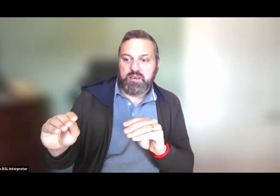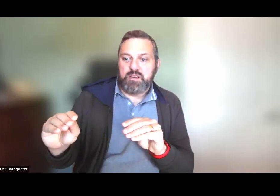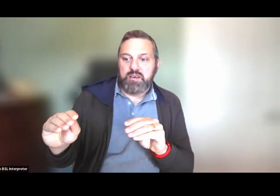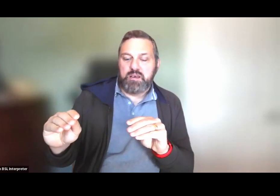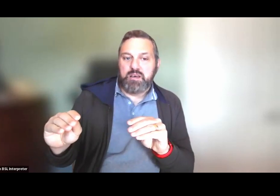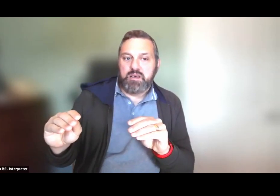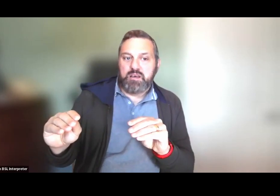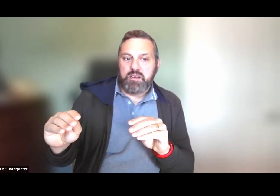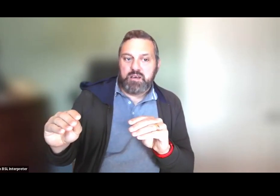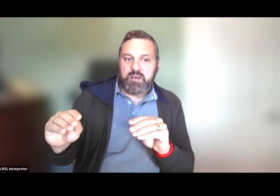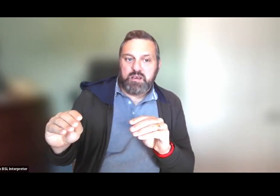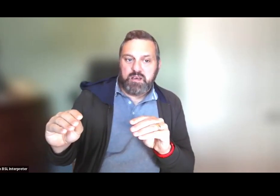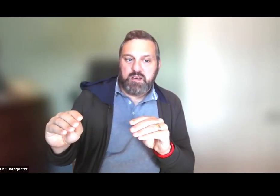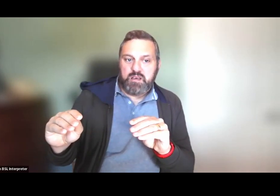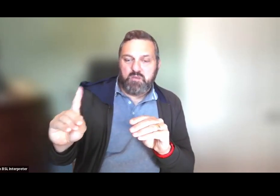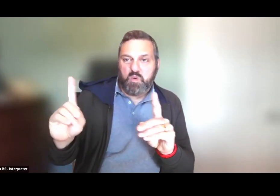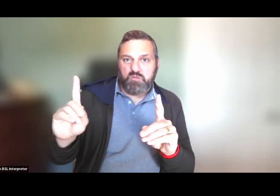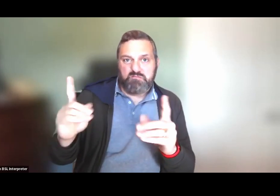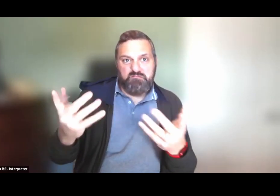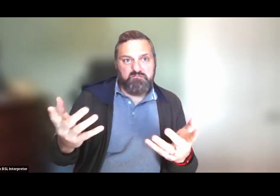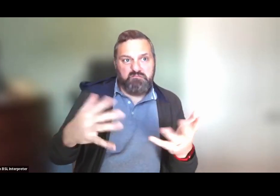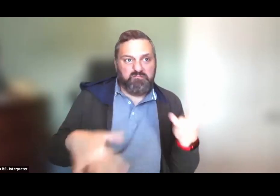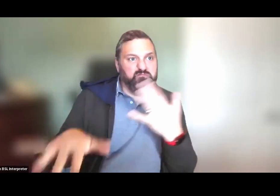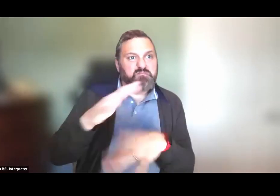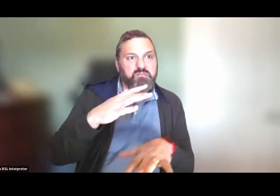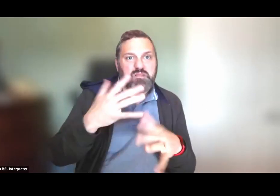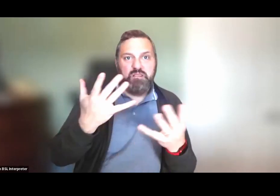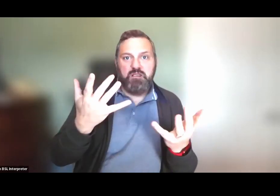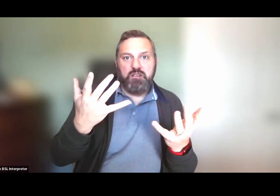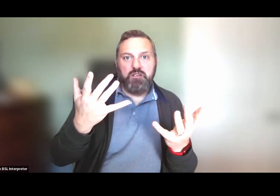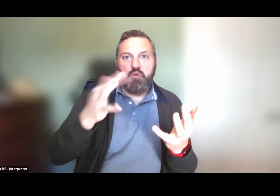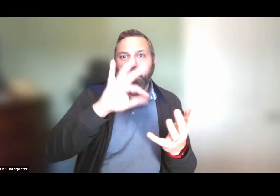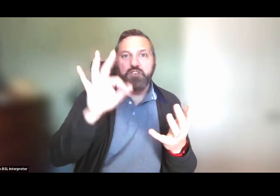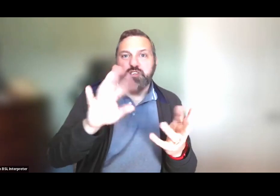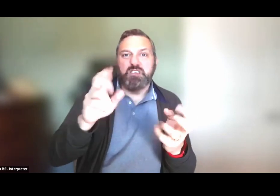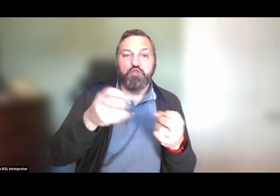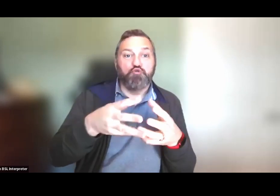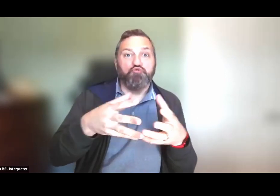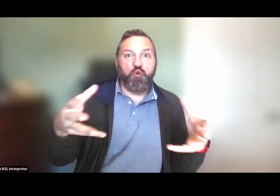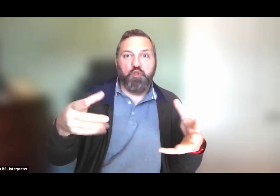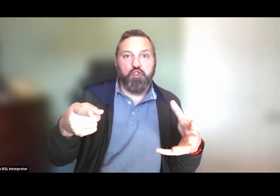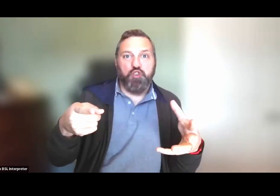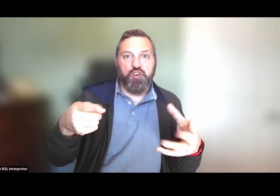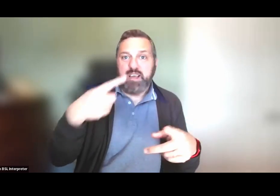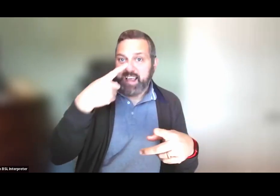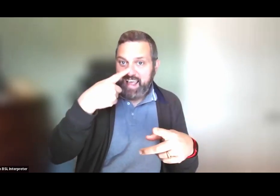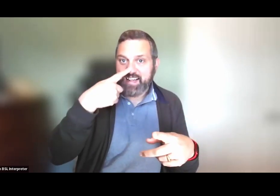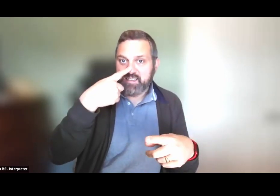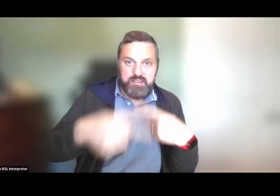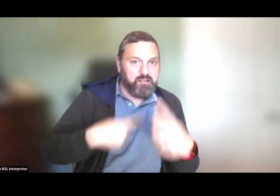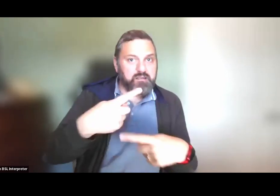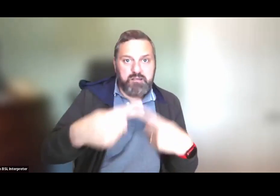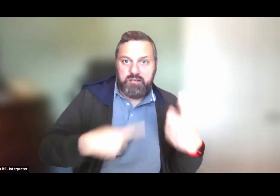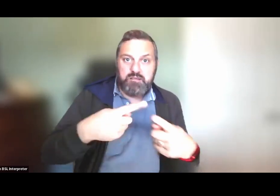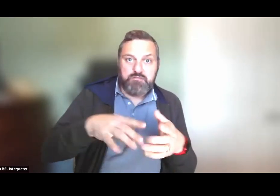so prevalently in universities around the world, just with the unquestioned presumption that growth is feasible, that it's desirable, that